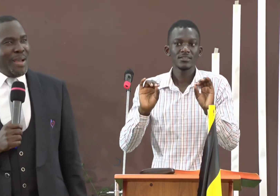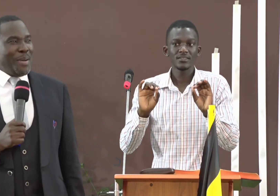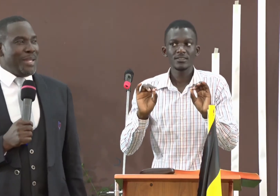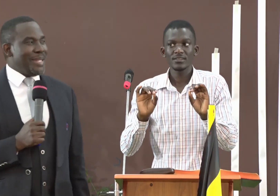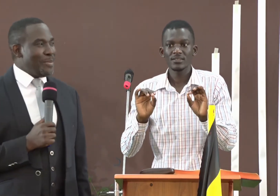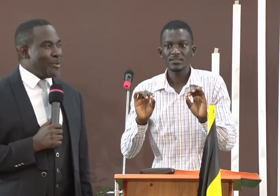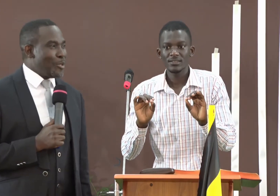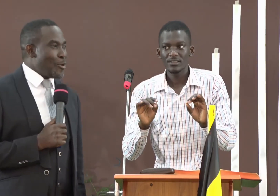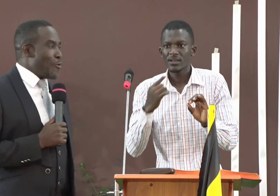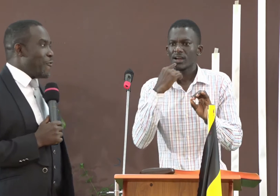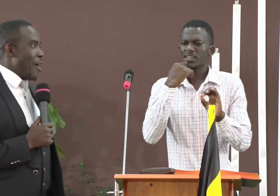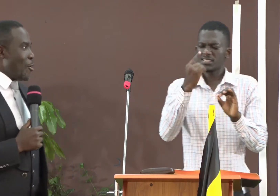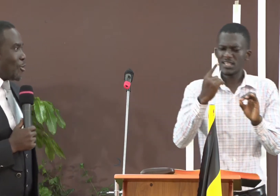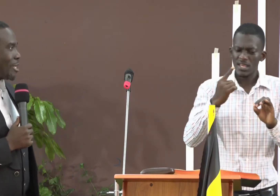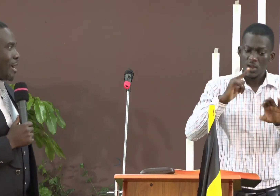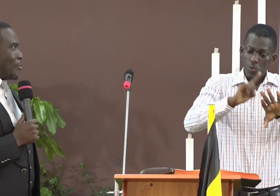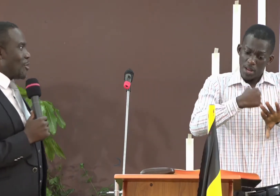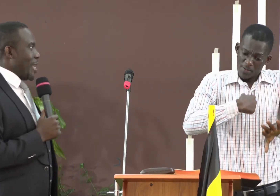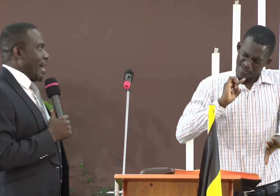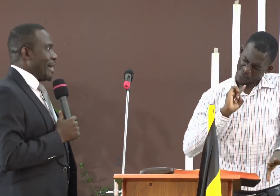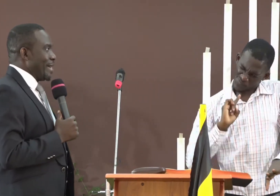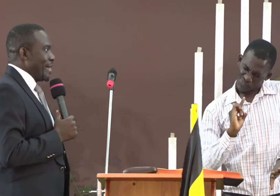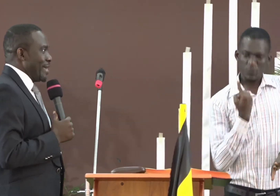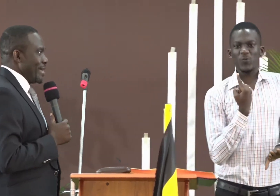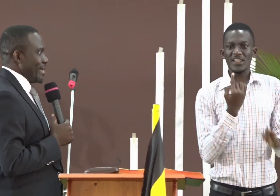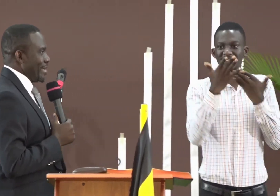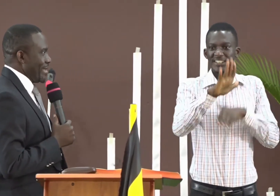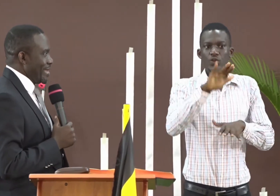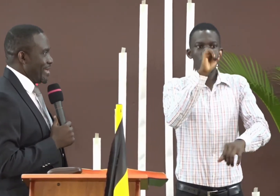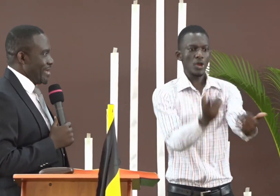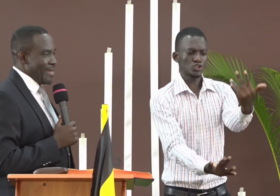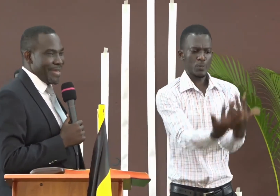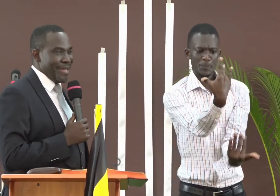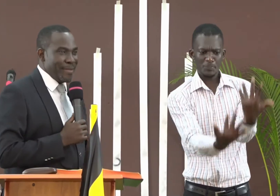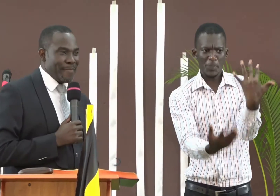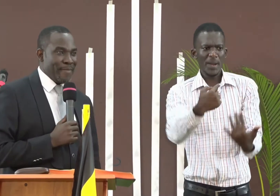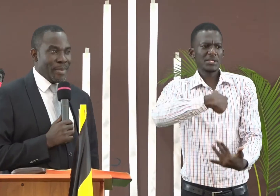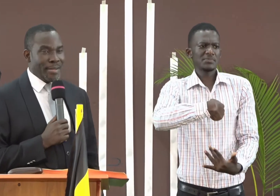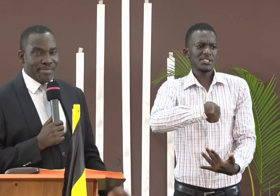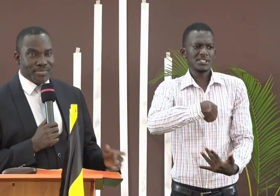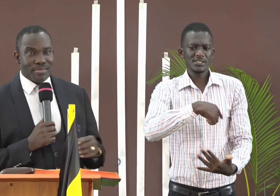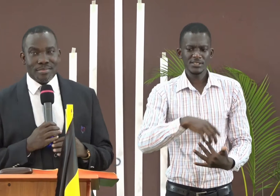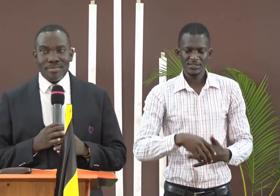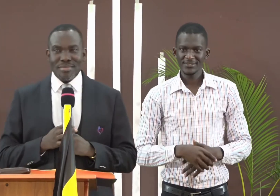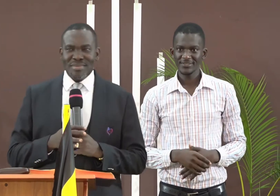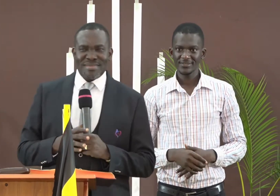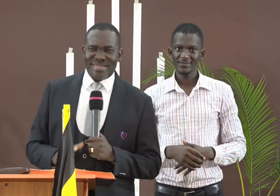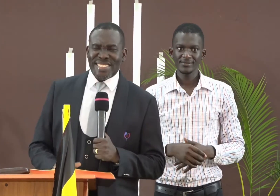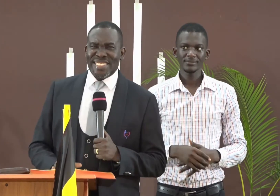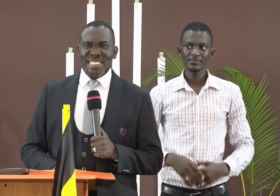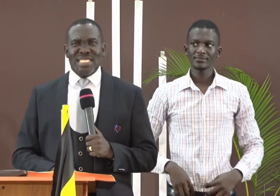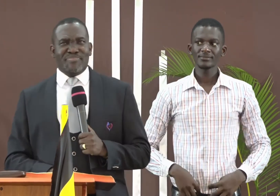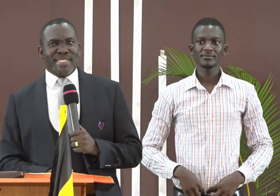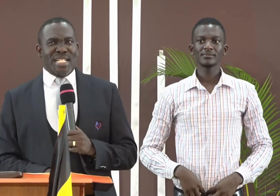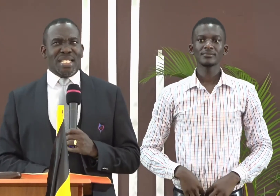Yena ngamba bwentize bonkusoko kufa onjo changa bwocha. And for her, she said, if she dies before me, just burn me